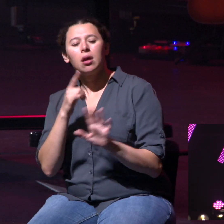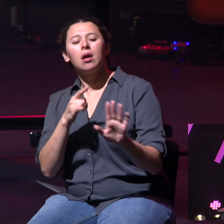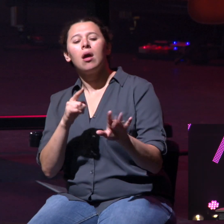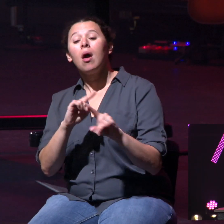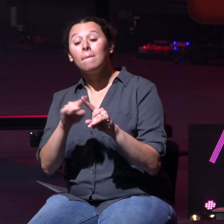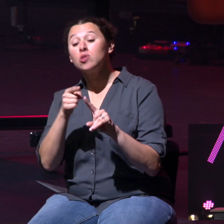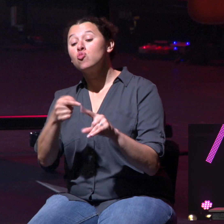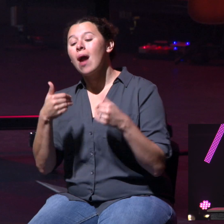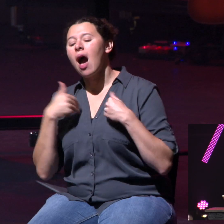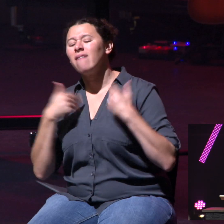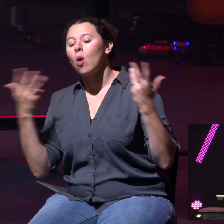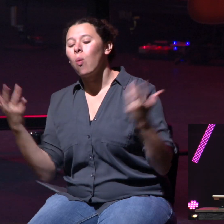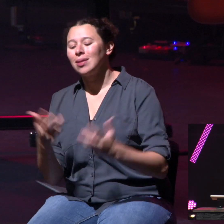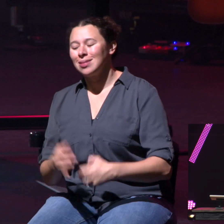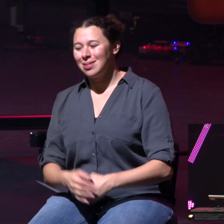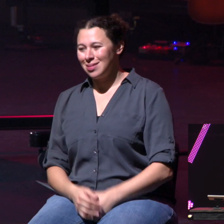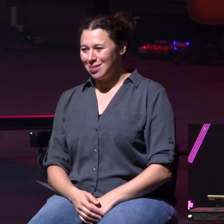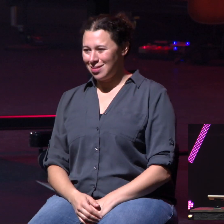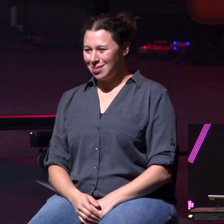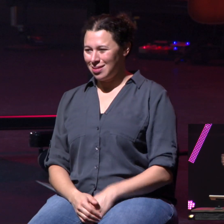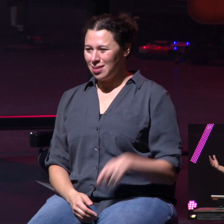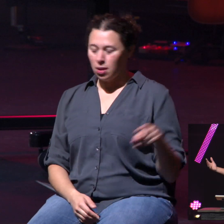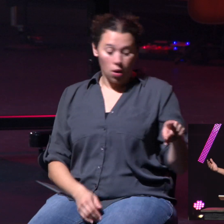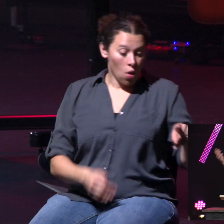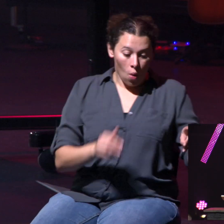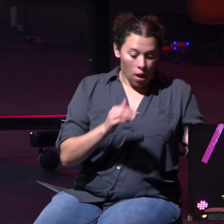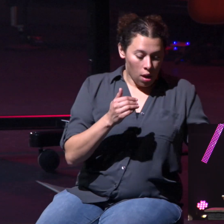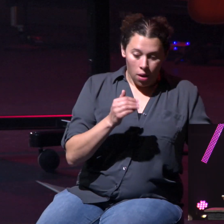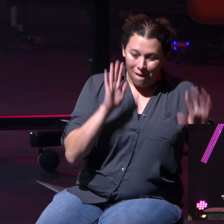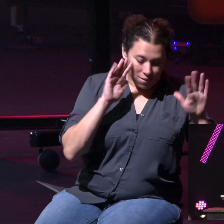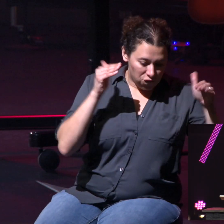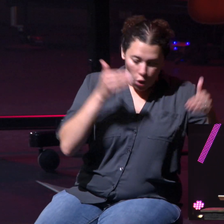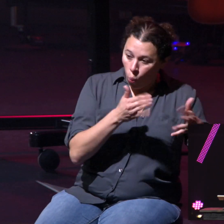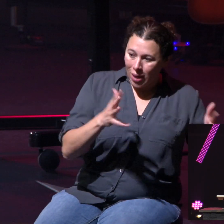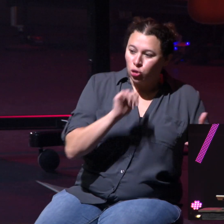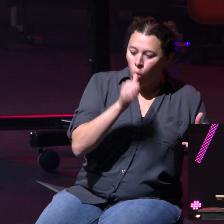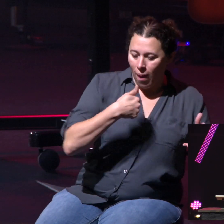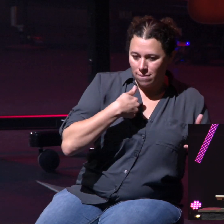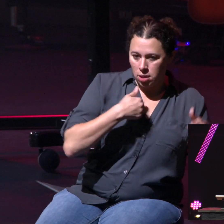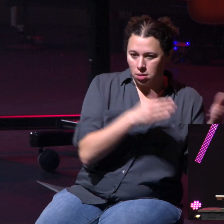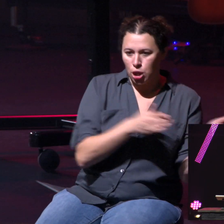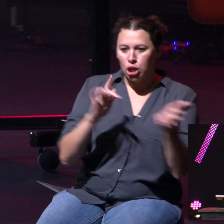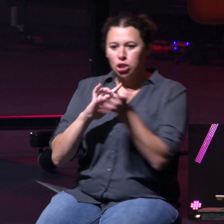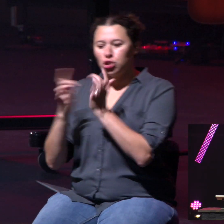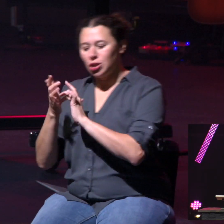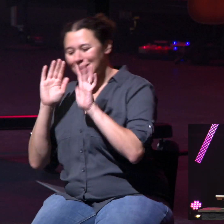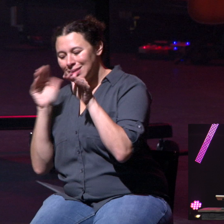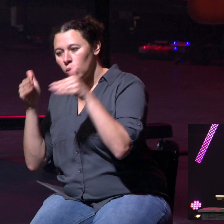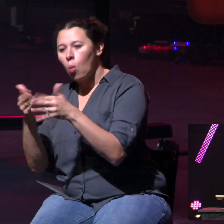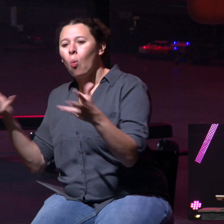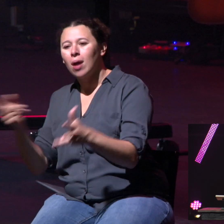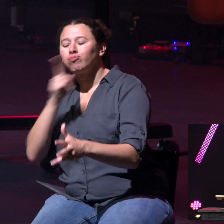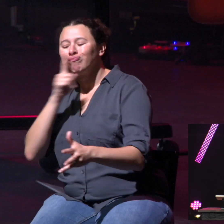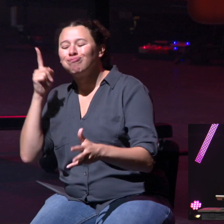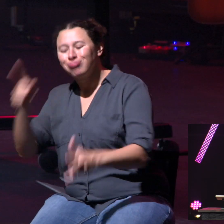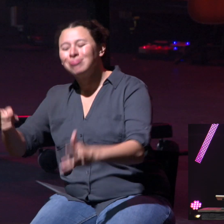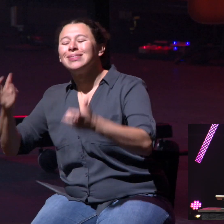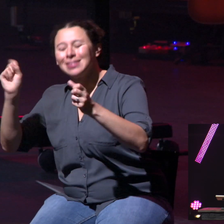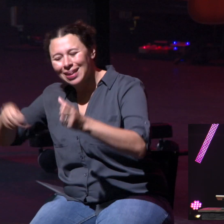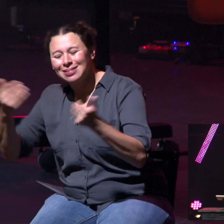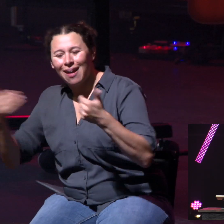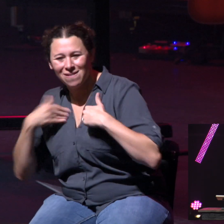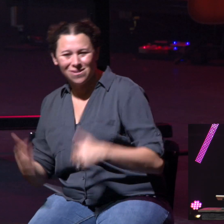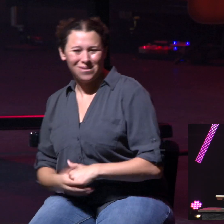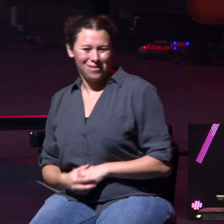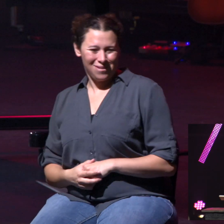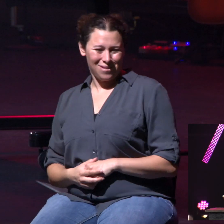no food. We have no money. We don't have the ability to go, like, what do you want from us, Jesus? Look how empty we are. And Jesus turns the table